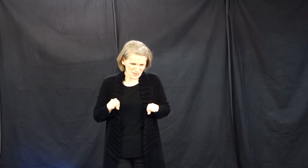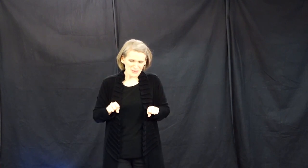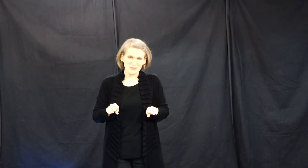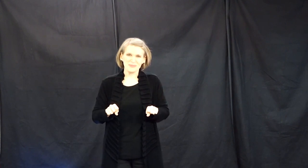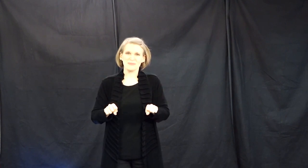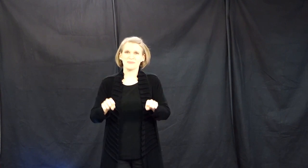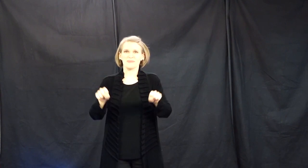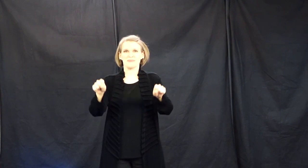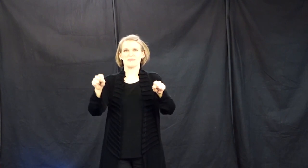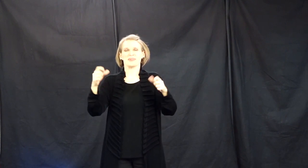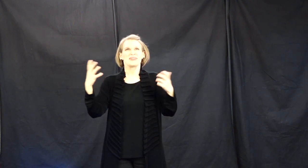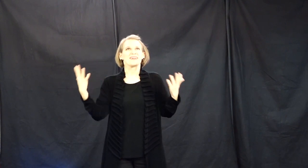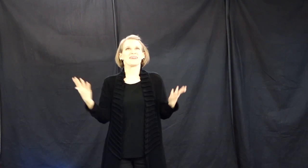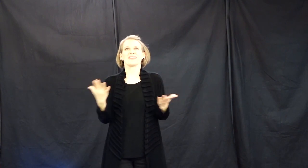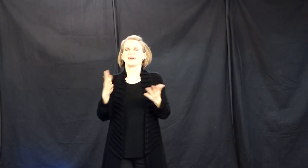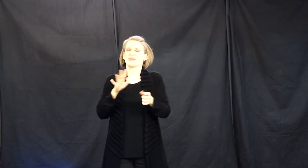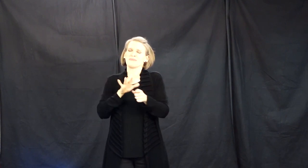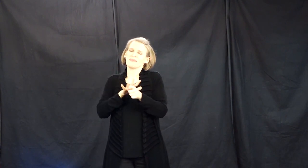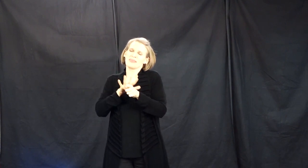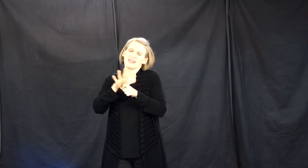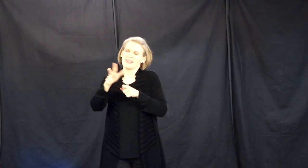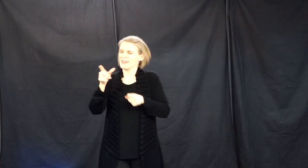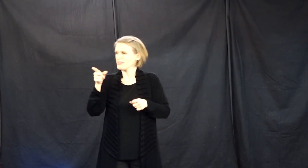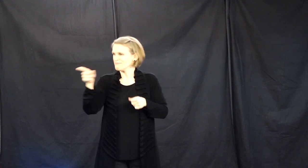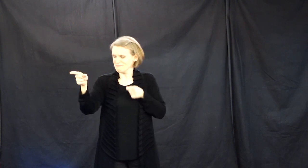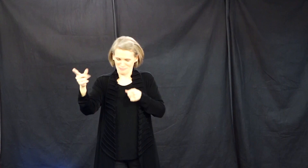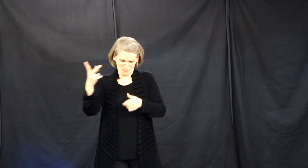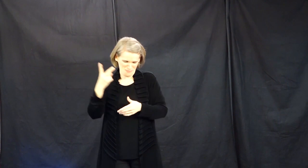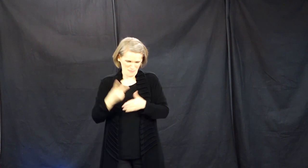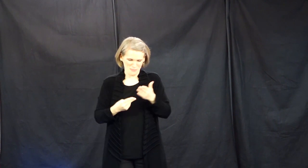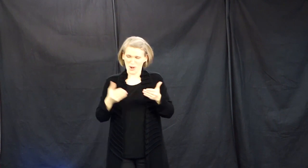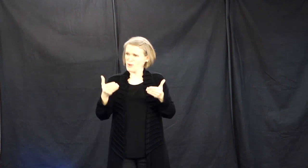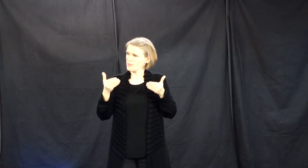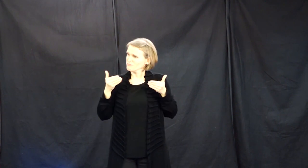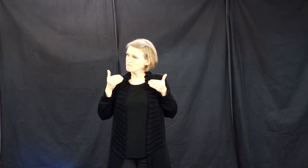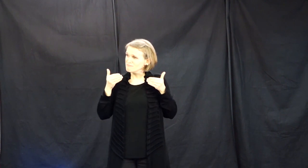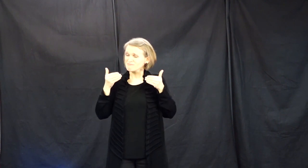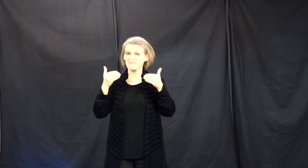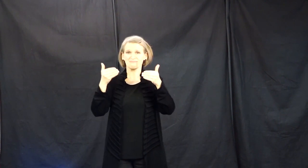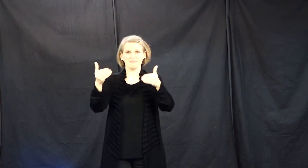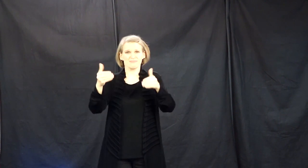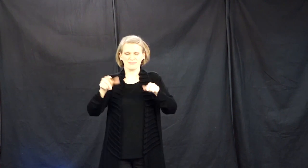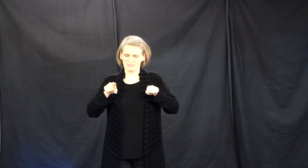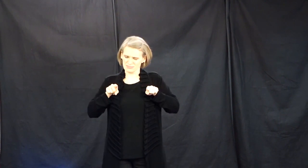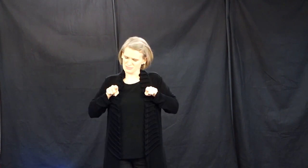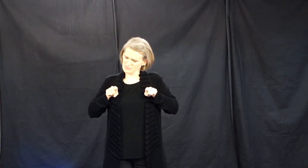me. The world was wide enough for both Hamilton